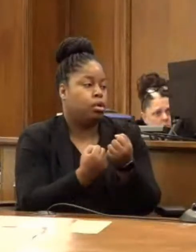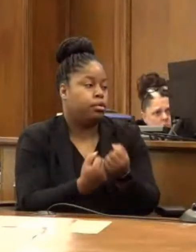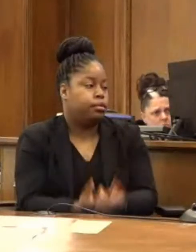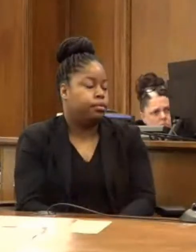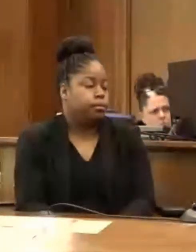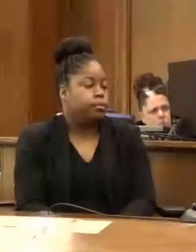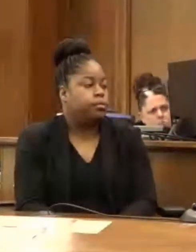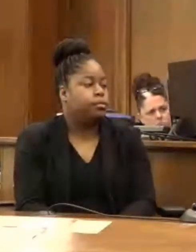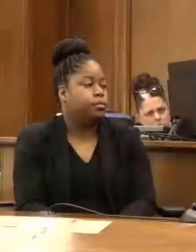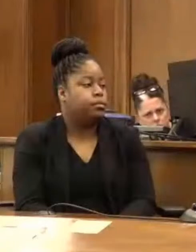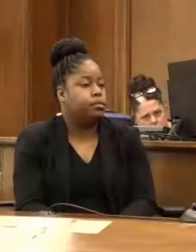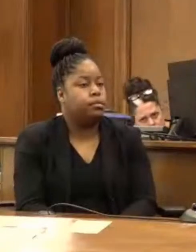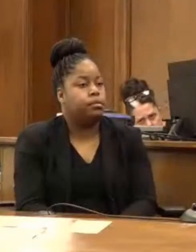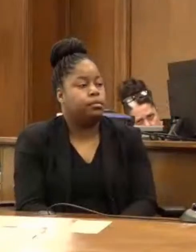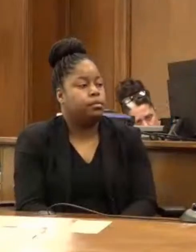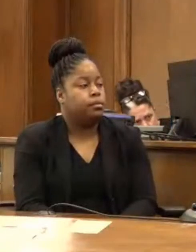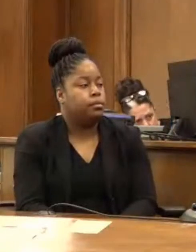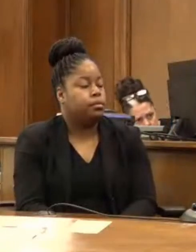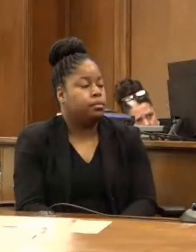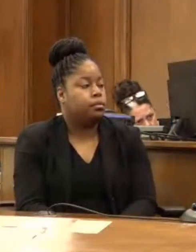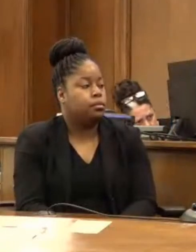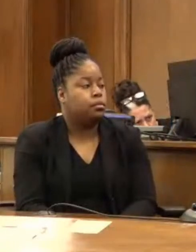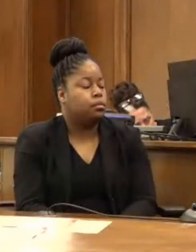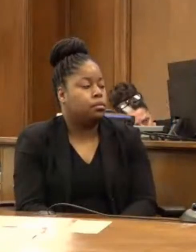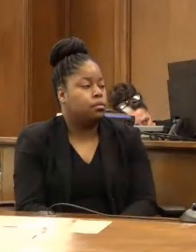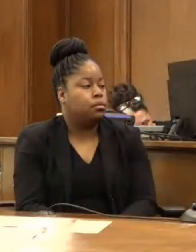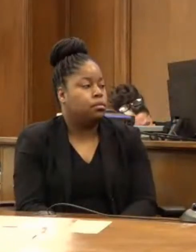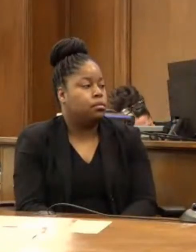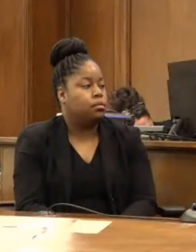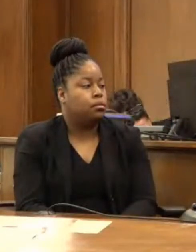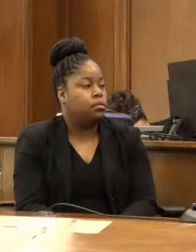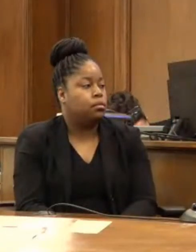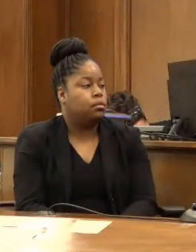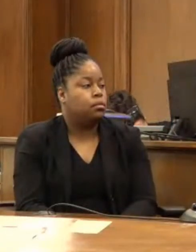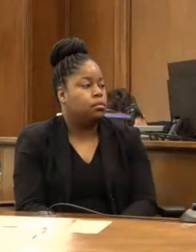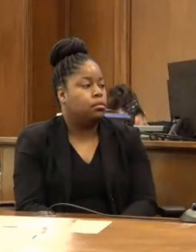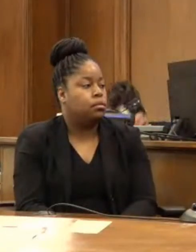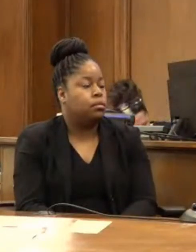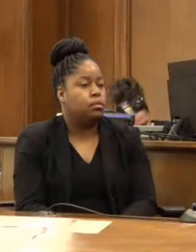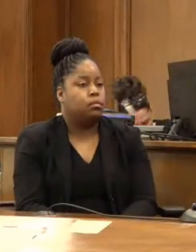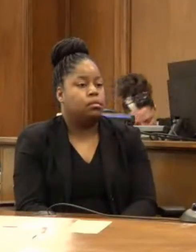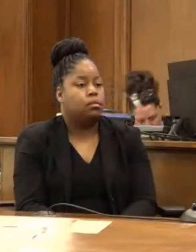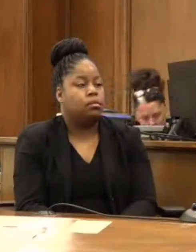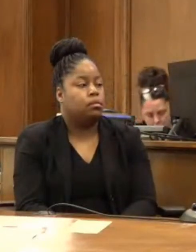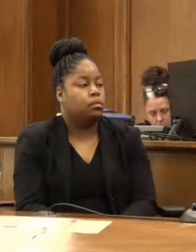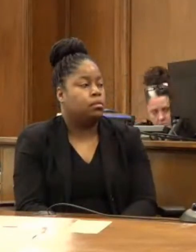Well, you intimated that I was the guide. I'm not the lead on this. I'm a support.